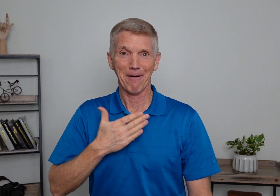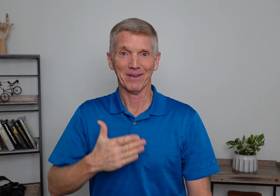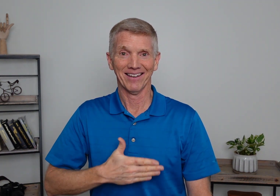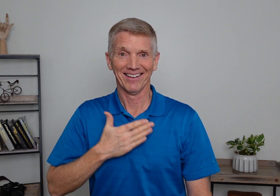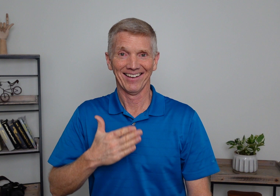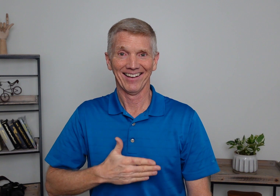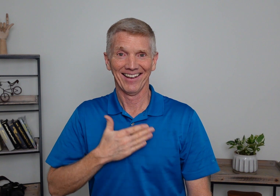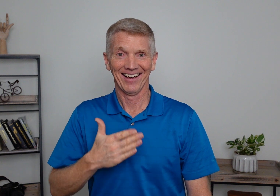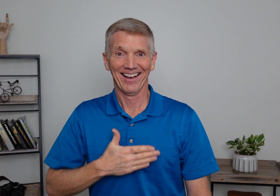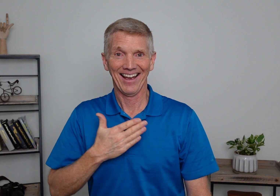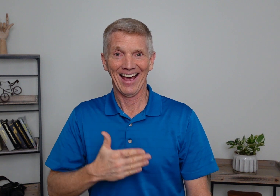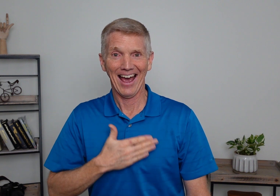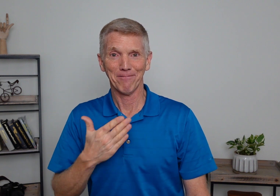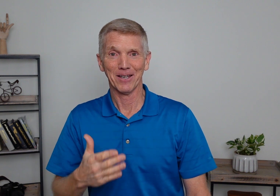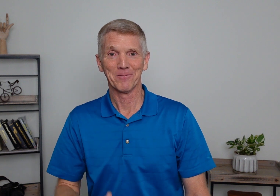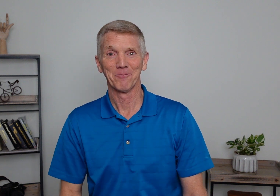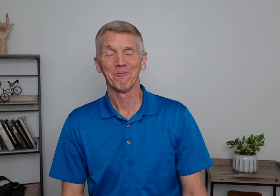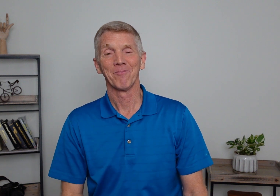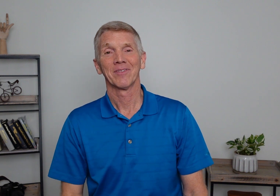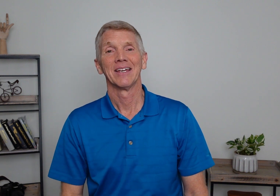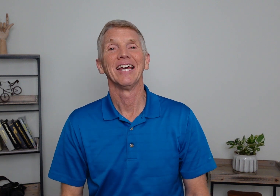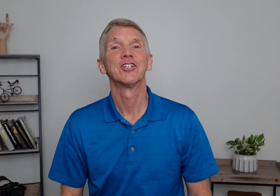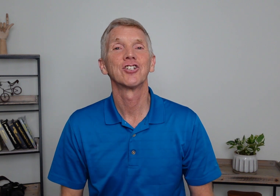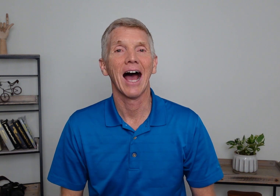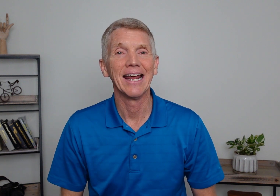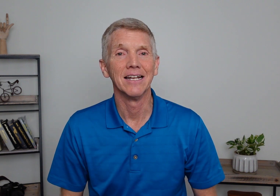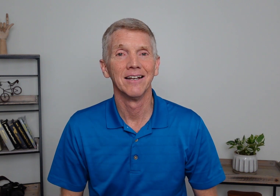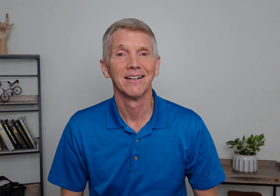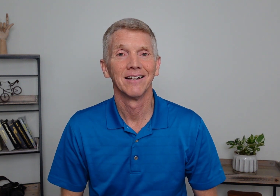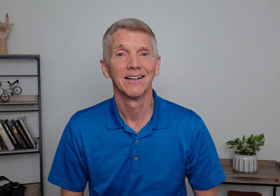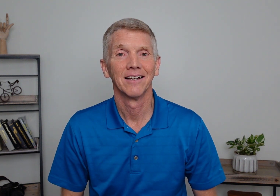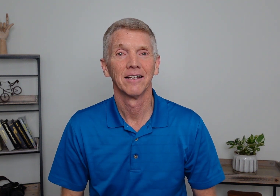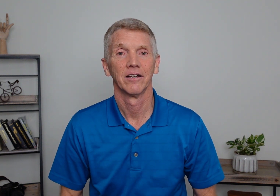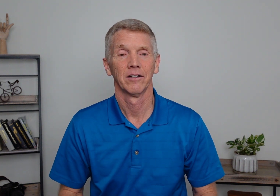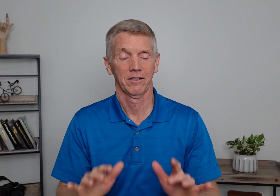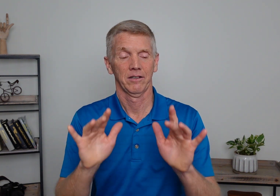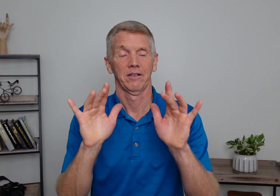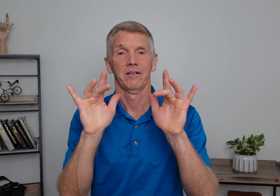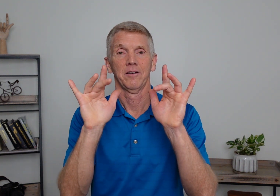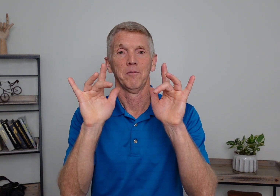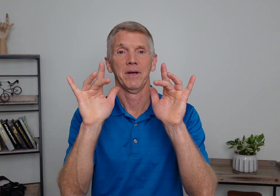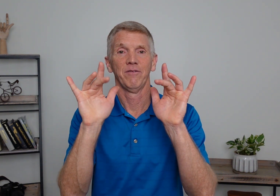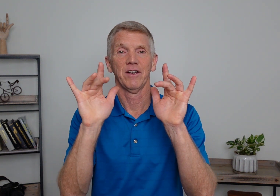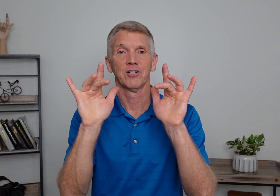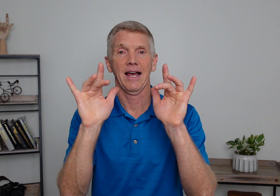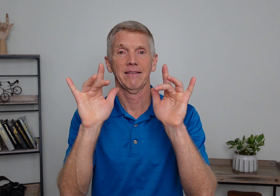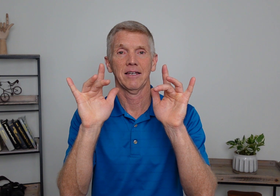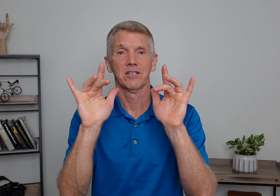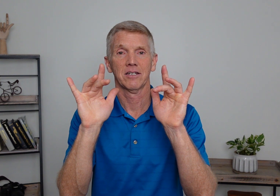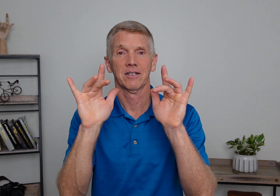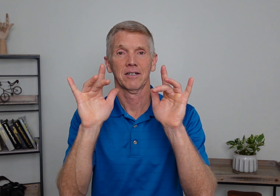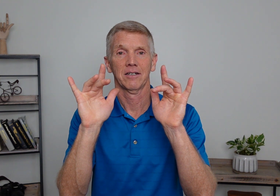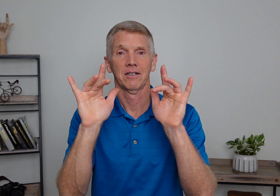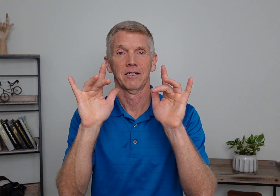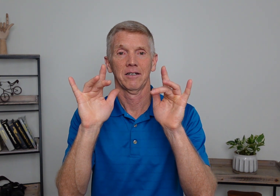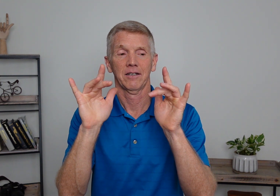Happy, happy. Excited. Middle fingers like this.